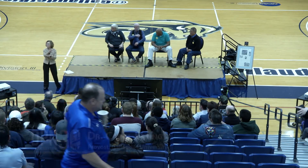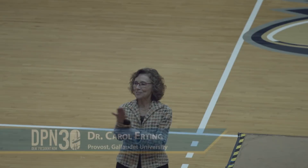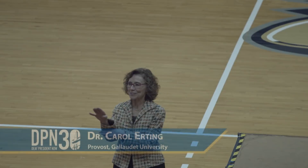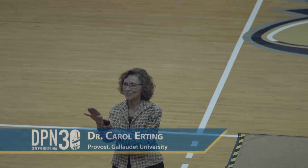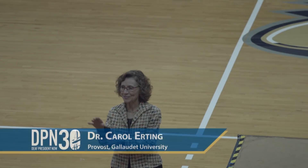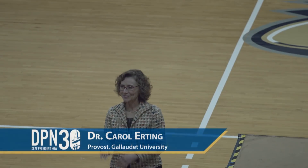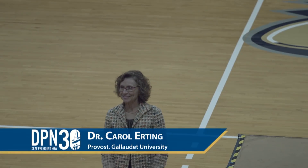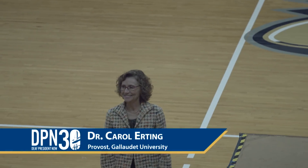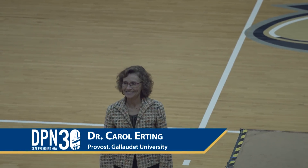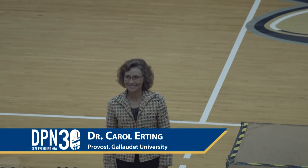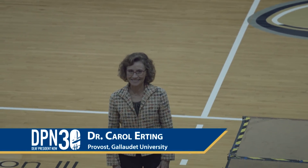Good afternoon.